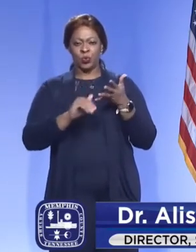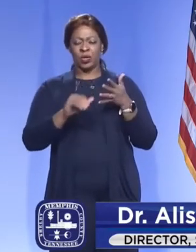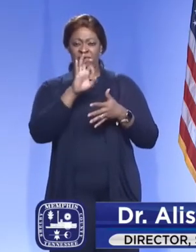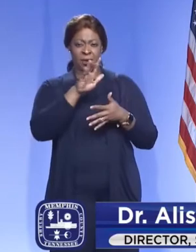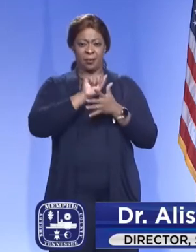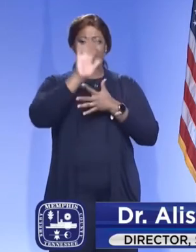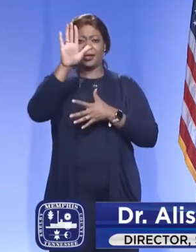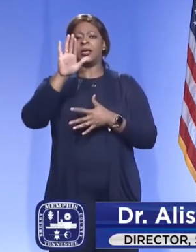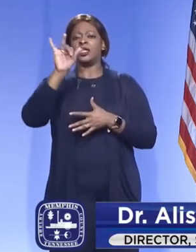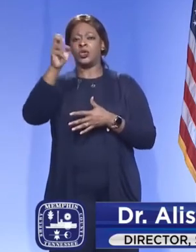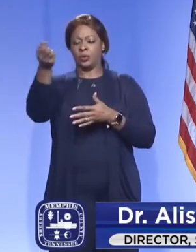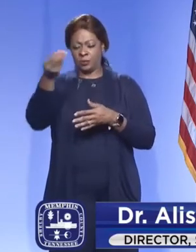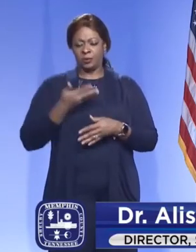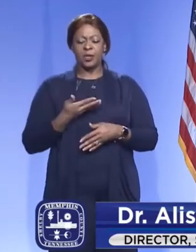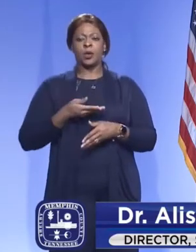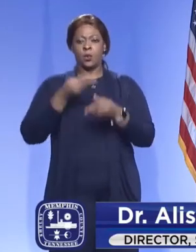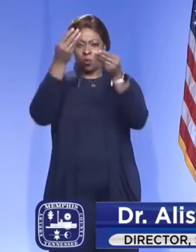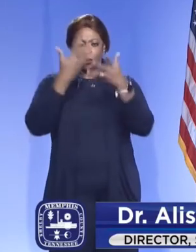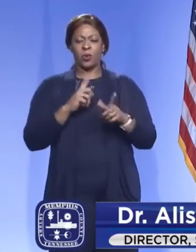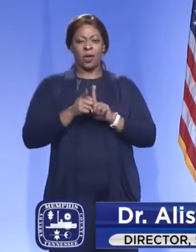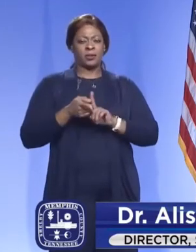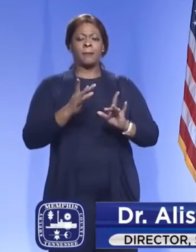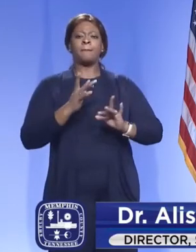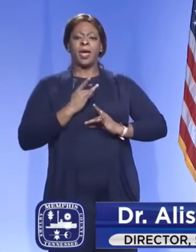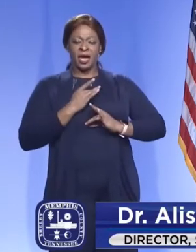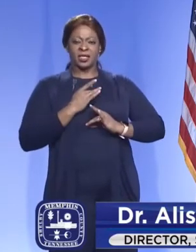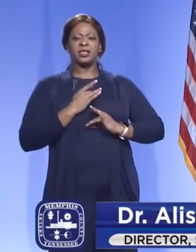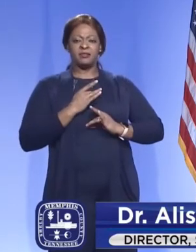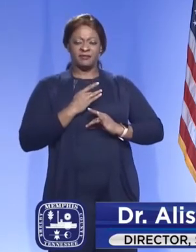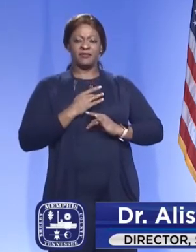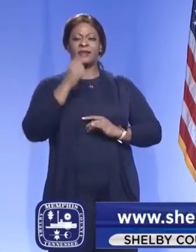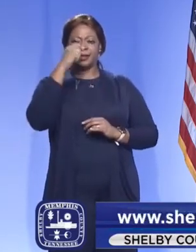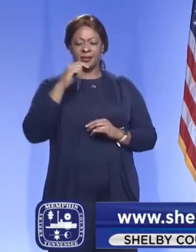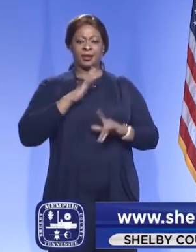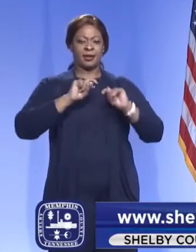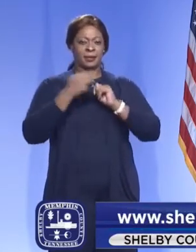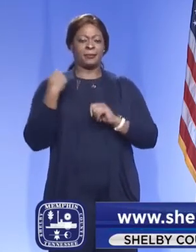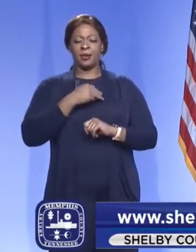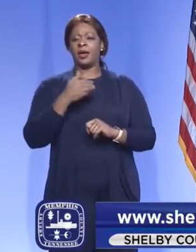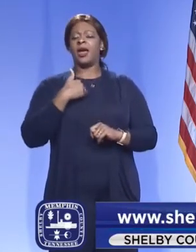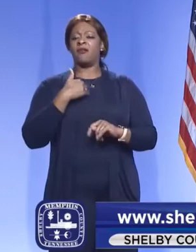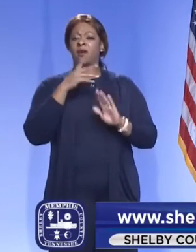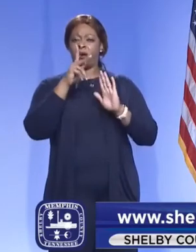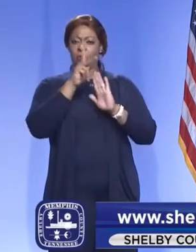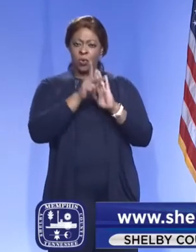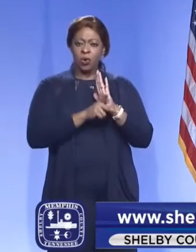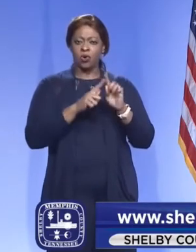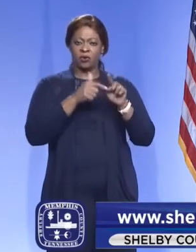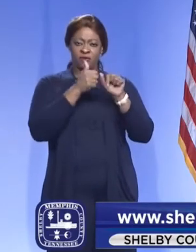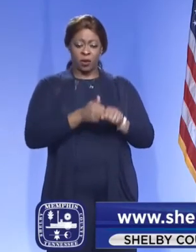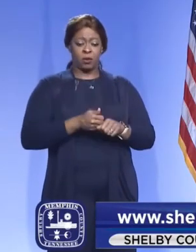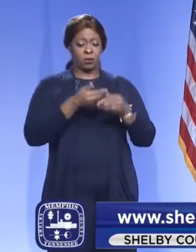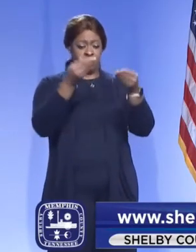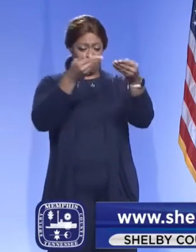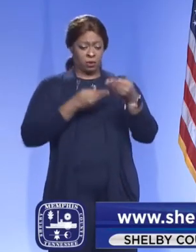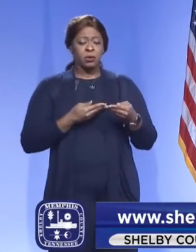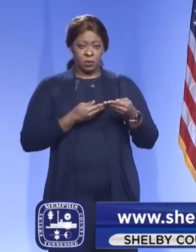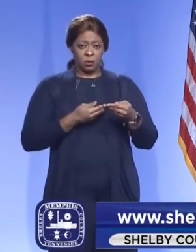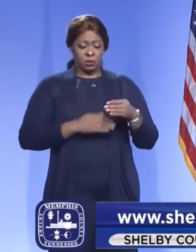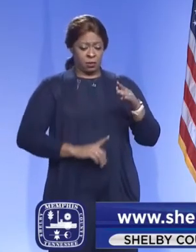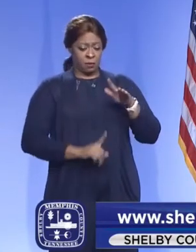everyone remembers, way back in February, tests were actually sent to the Centers for Disease Control for confirmation. So